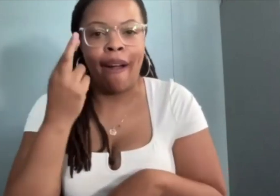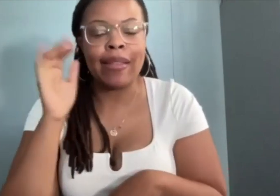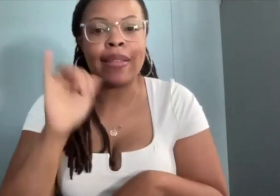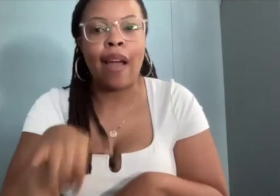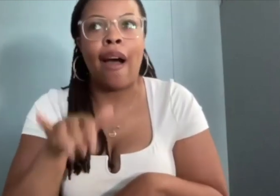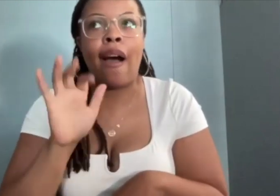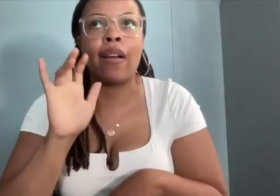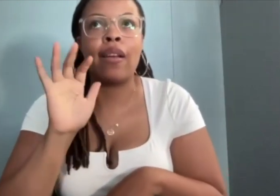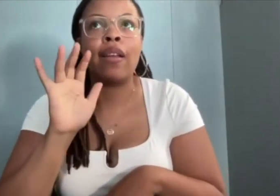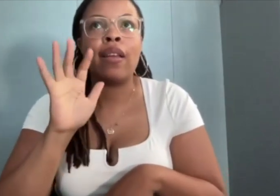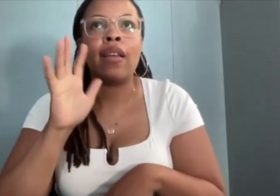together